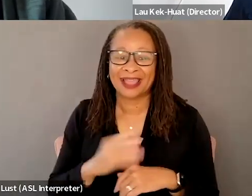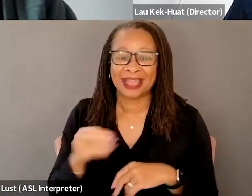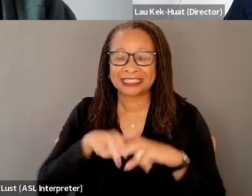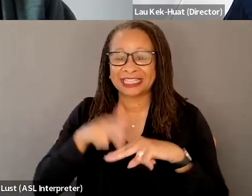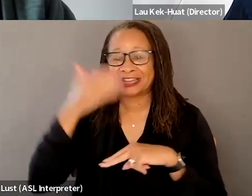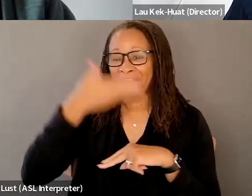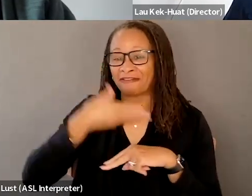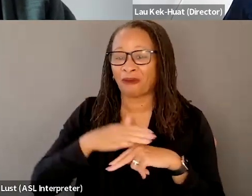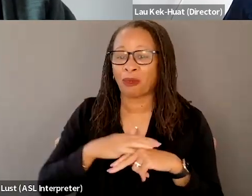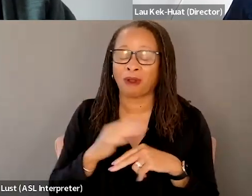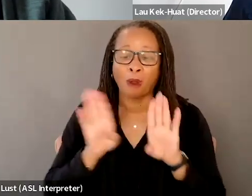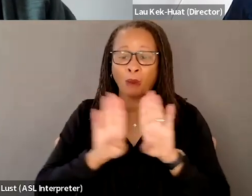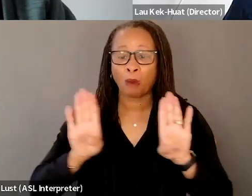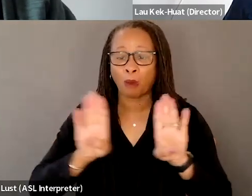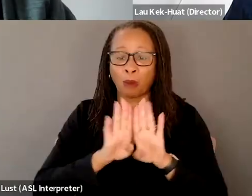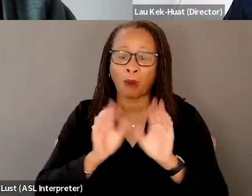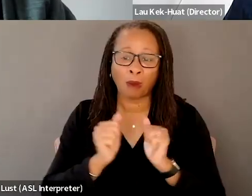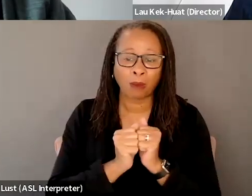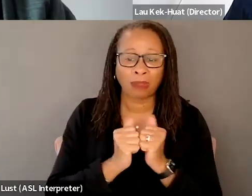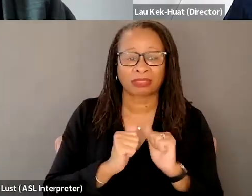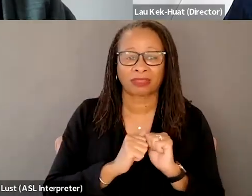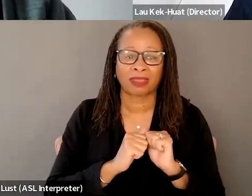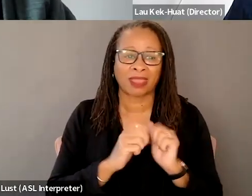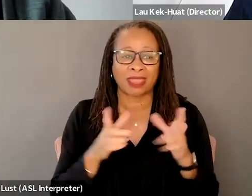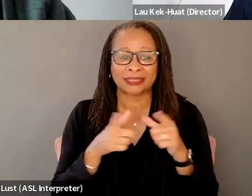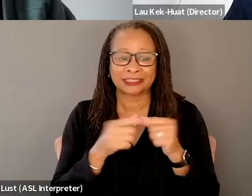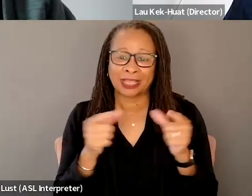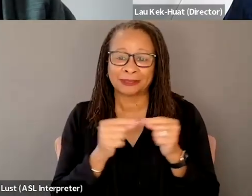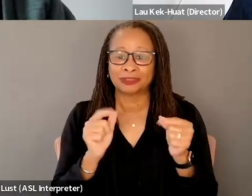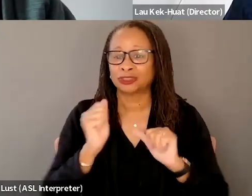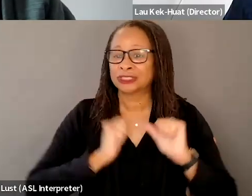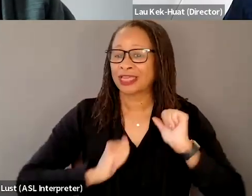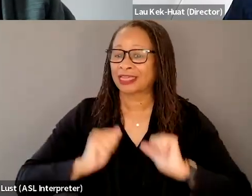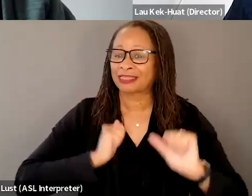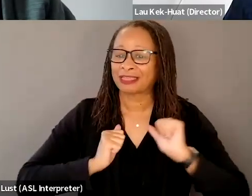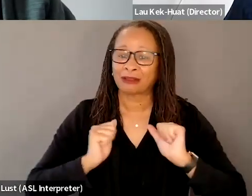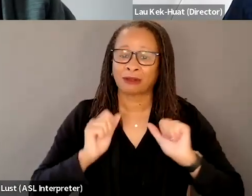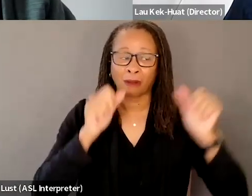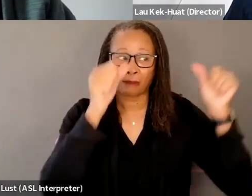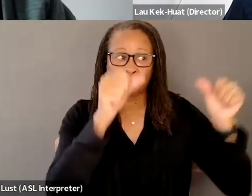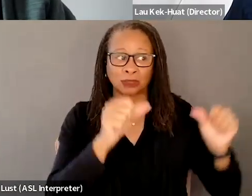in front of a wall with a Japanese theater poster behind me.